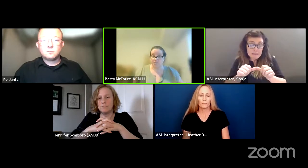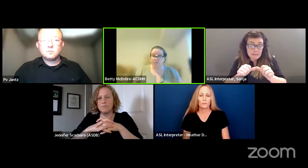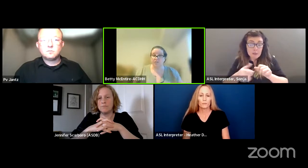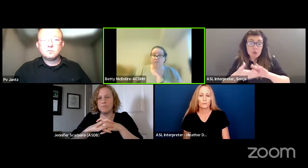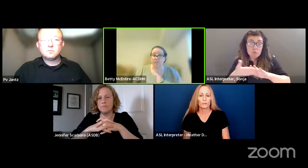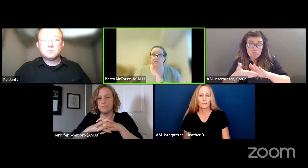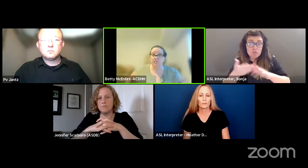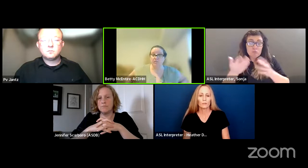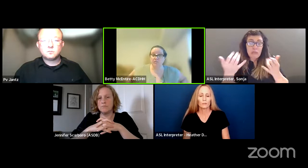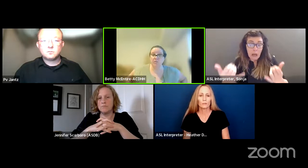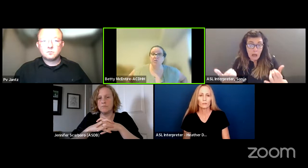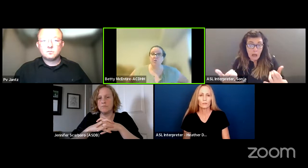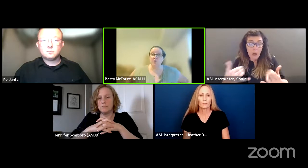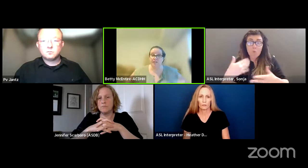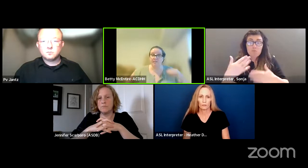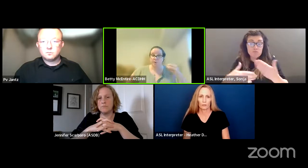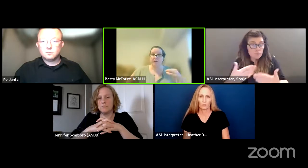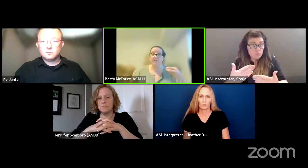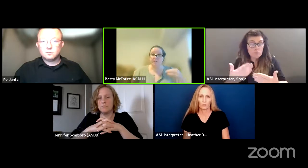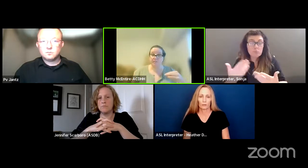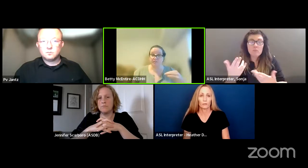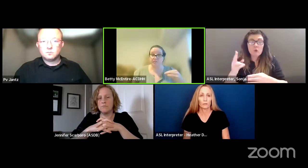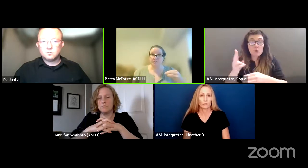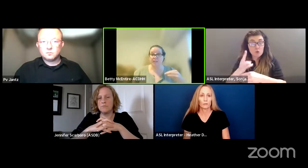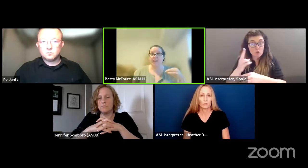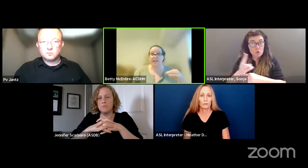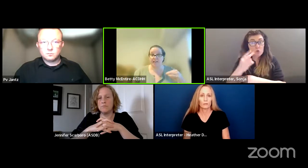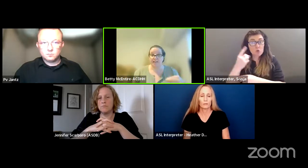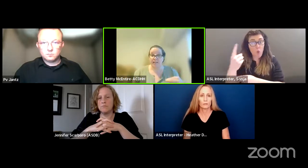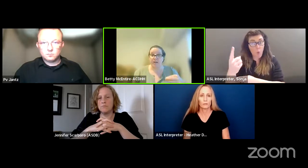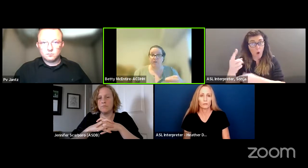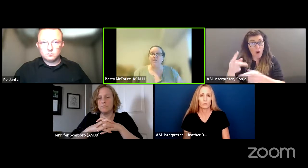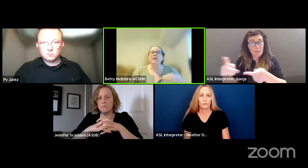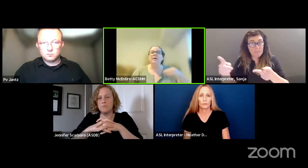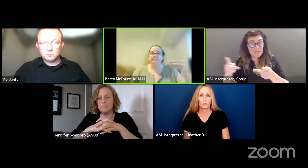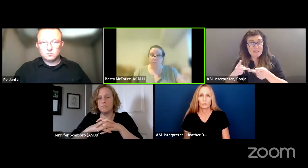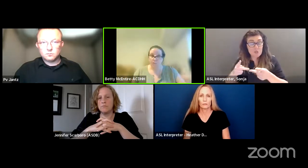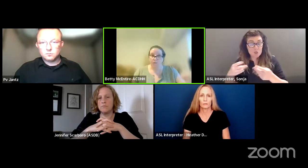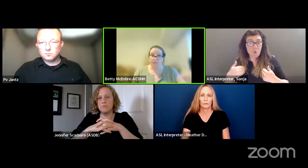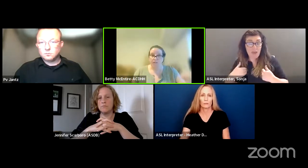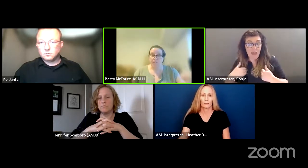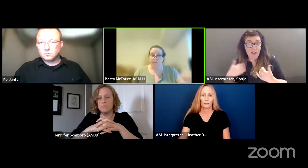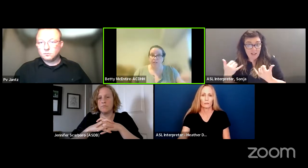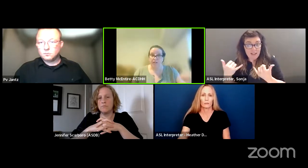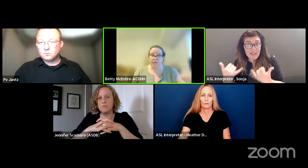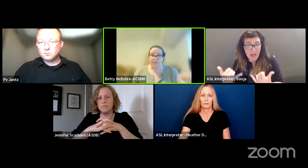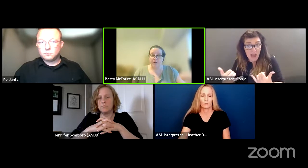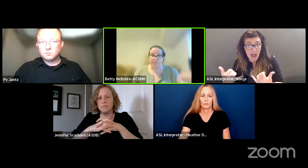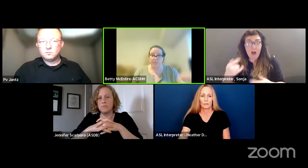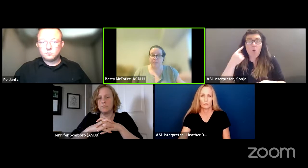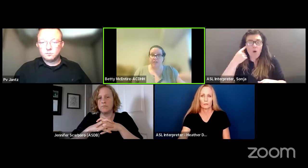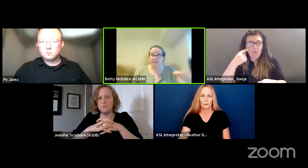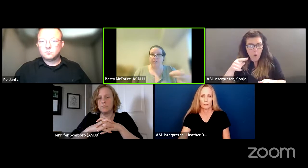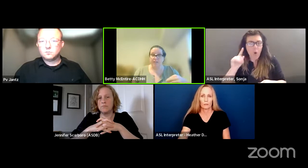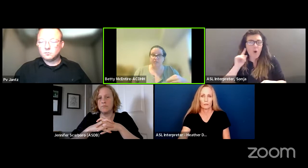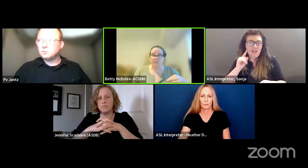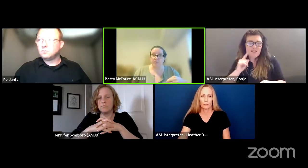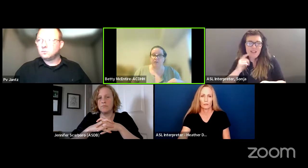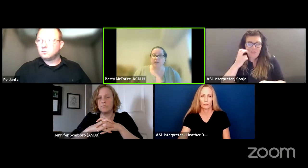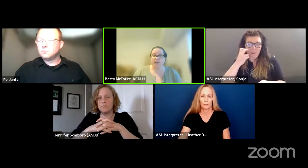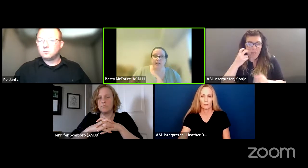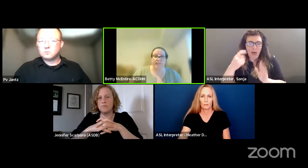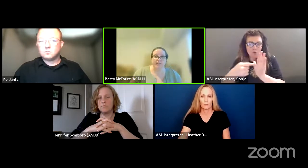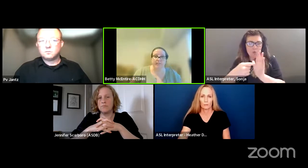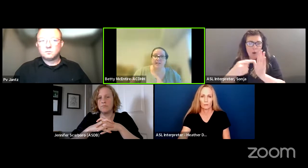is to utilize one of the positions we have right now for the deaf-blind representative as